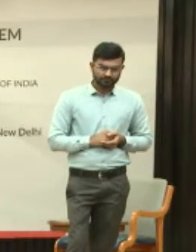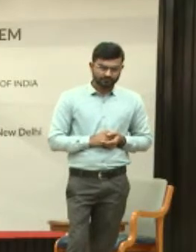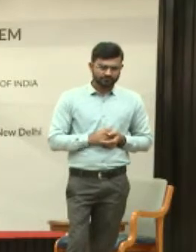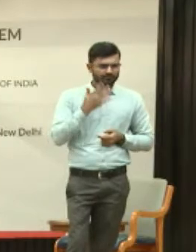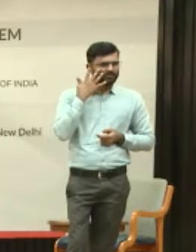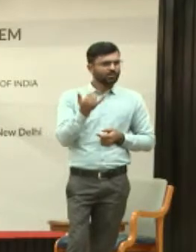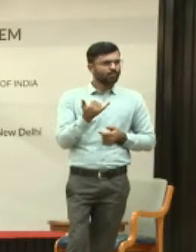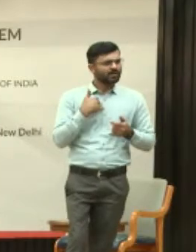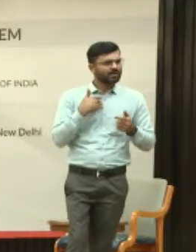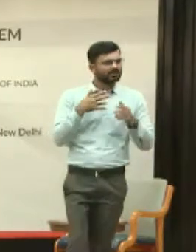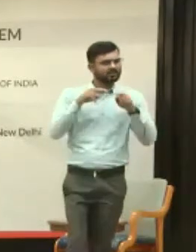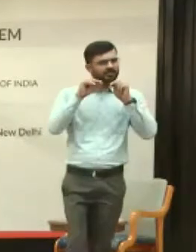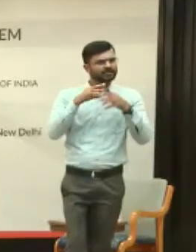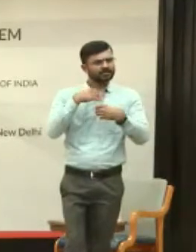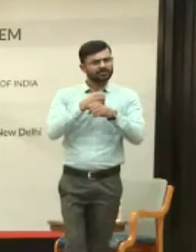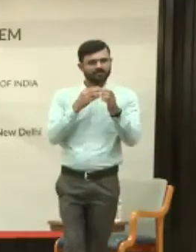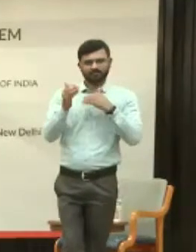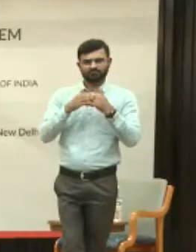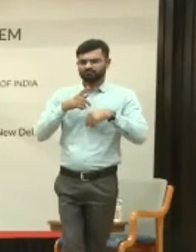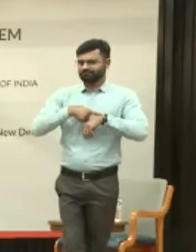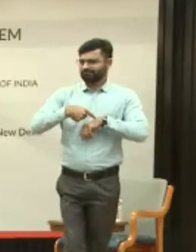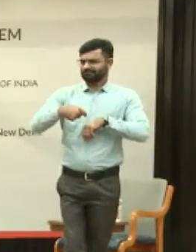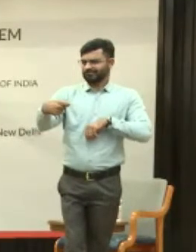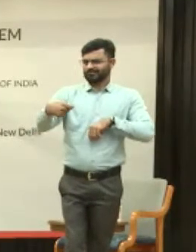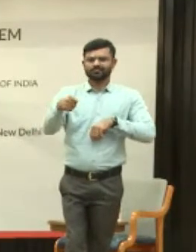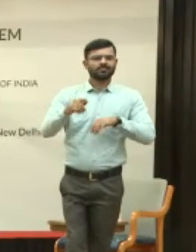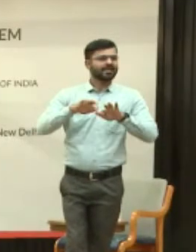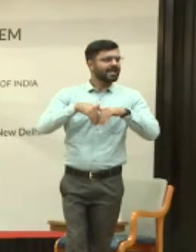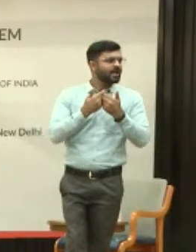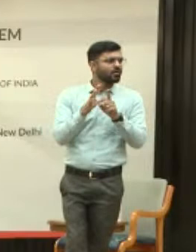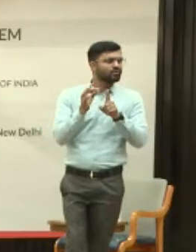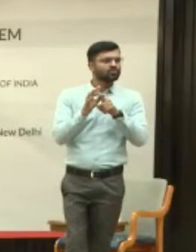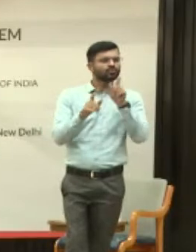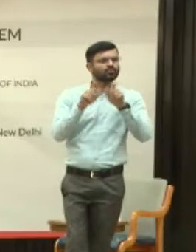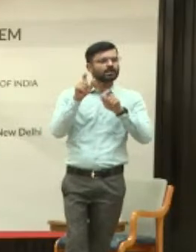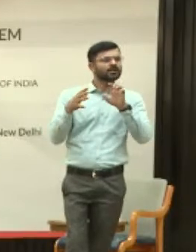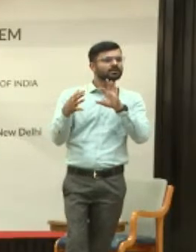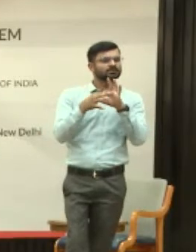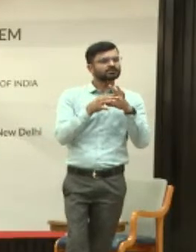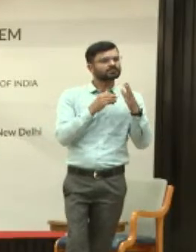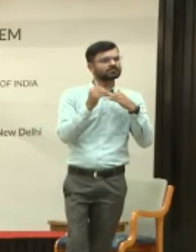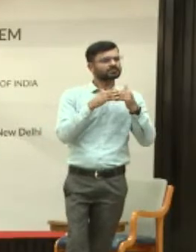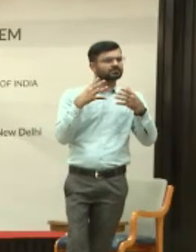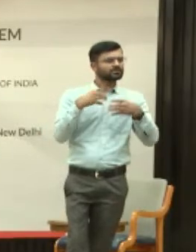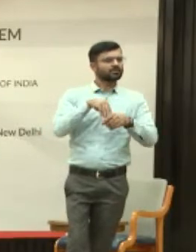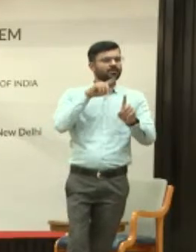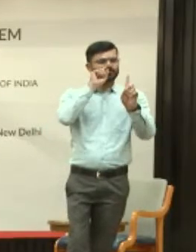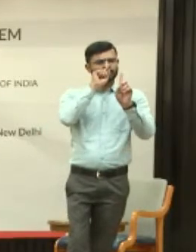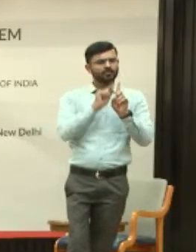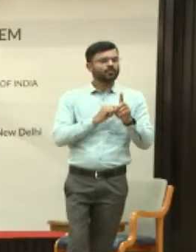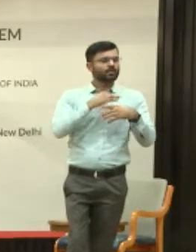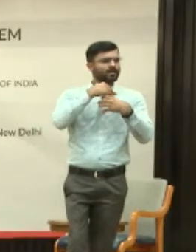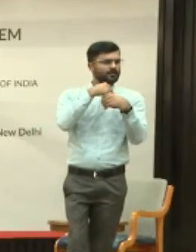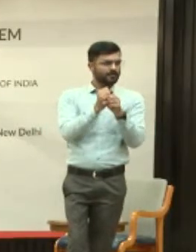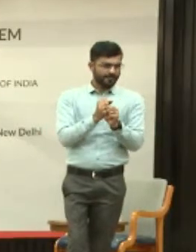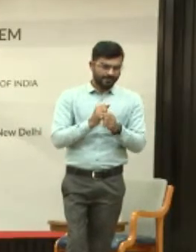Why do we need the statute any longer? Of course, this is a harmless piece of statute. But the point I'm making is